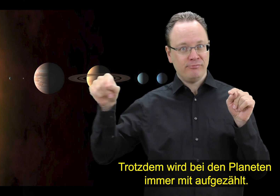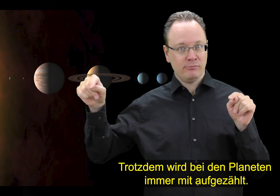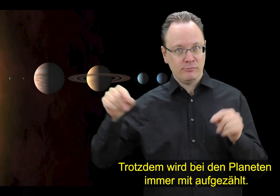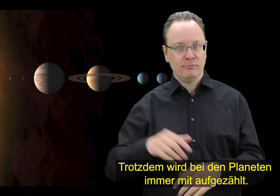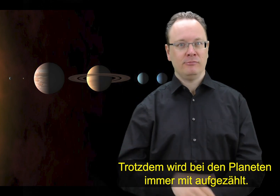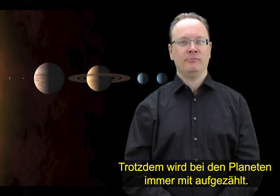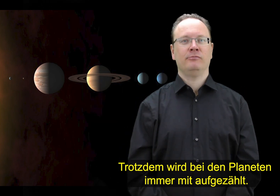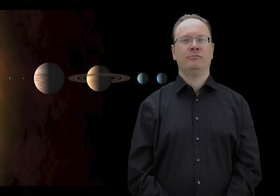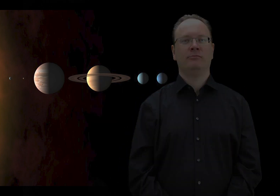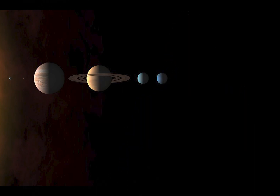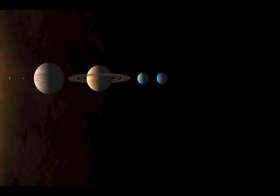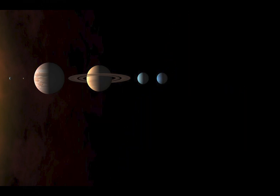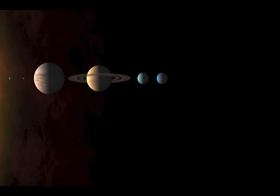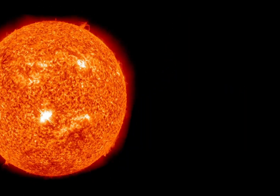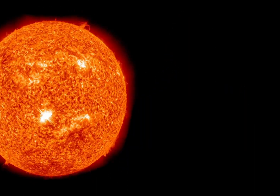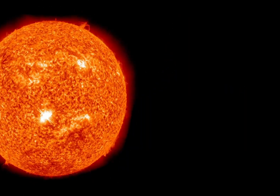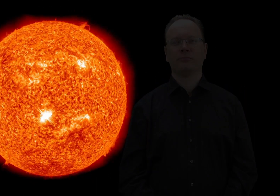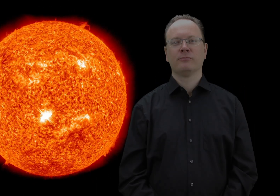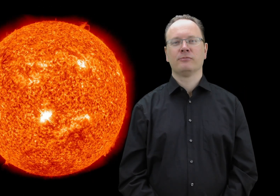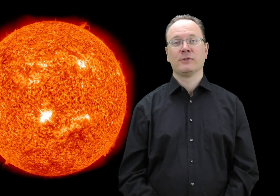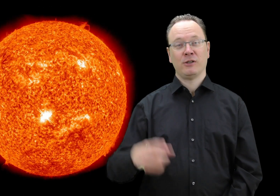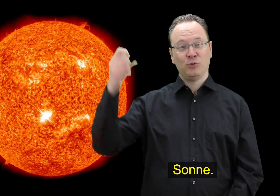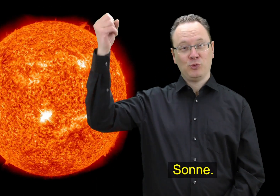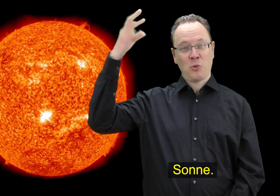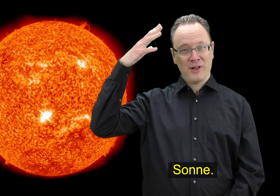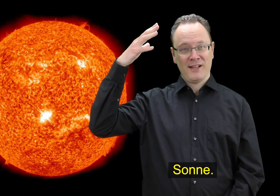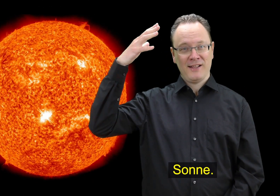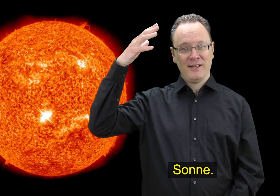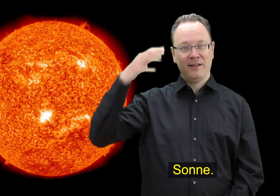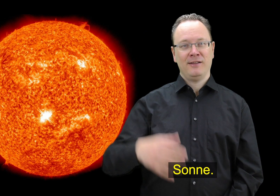So this is how we sign solar system, to sign the planets.